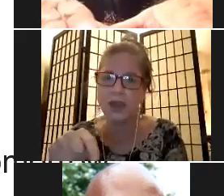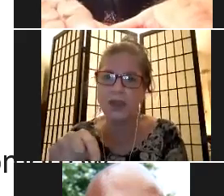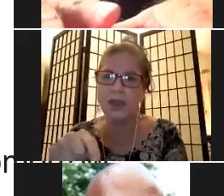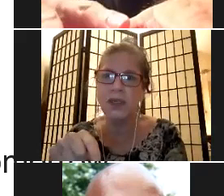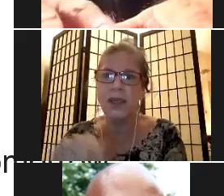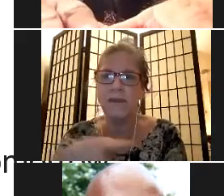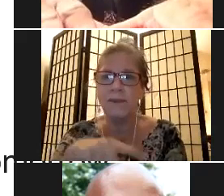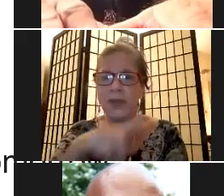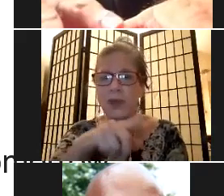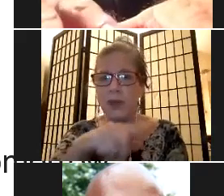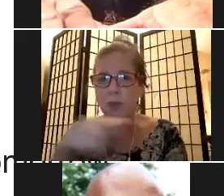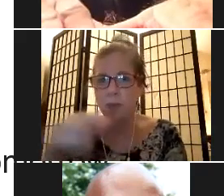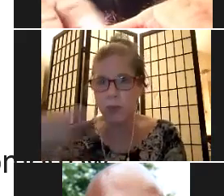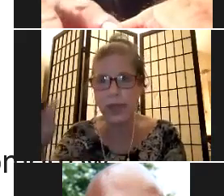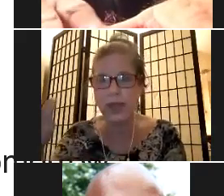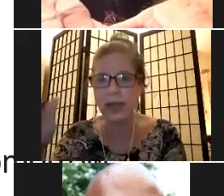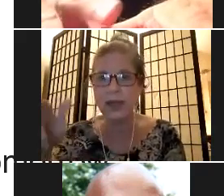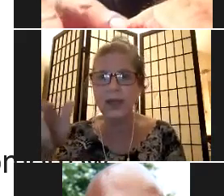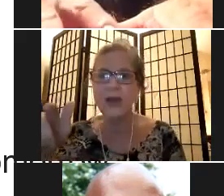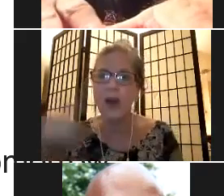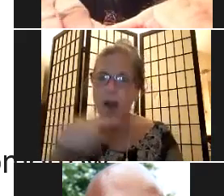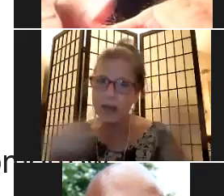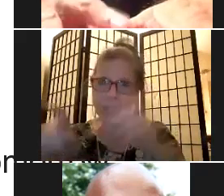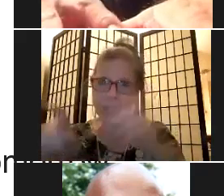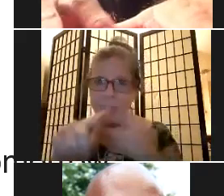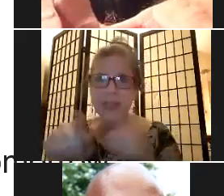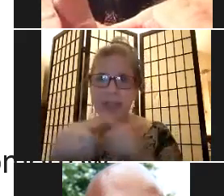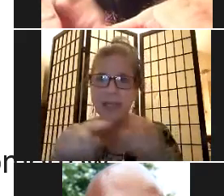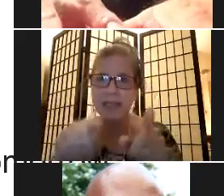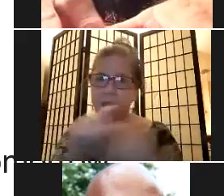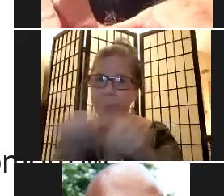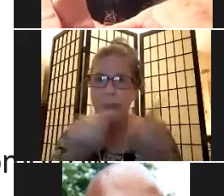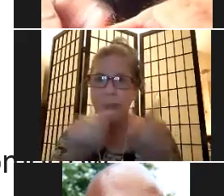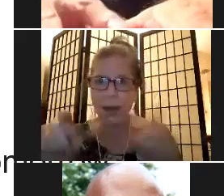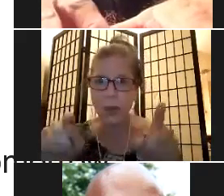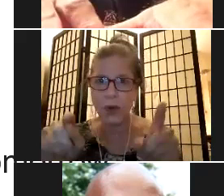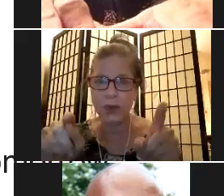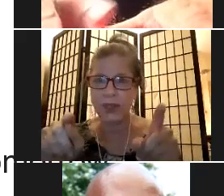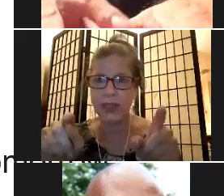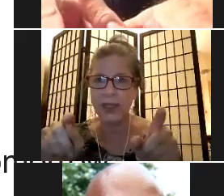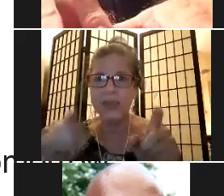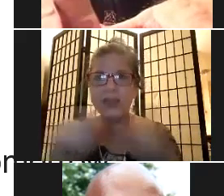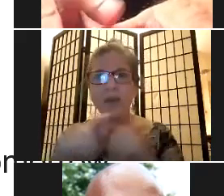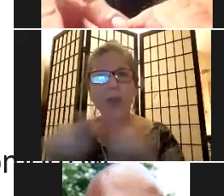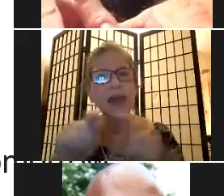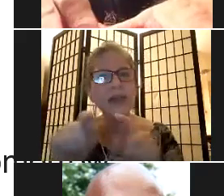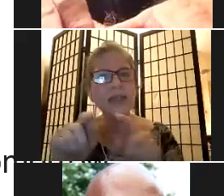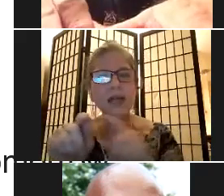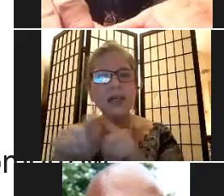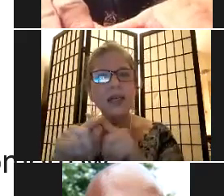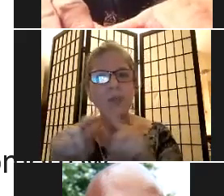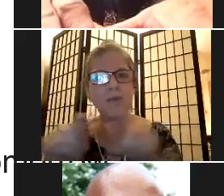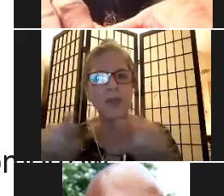Spanish, if you read it, our sentences can be backwards. So